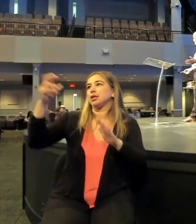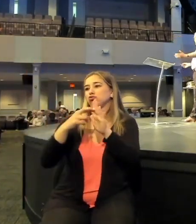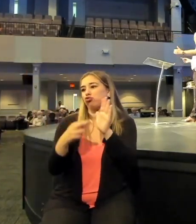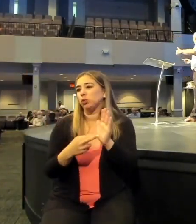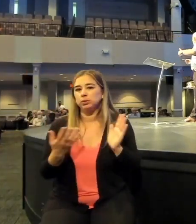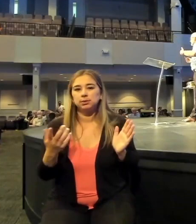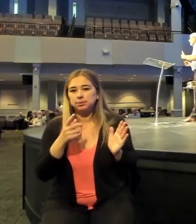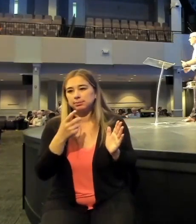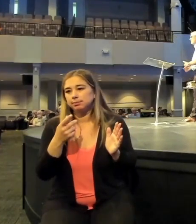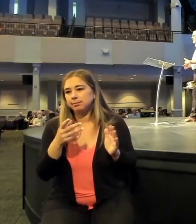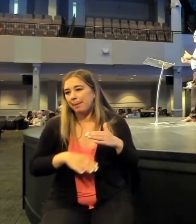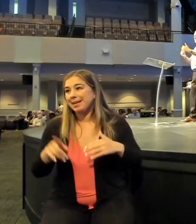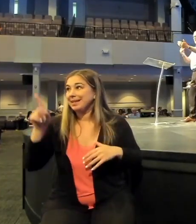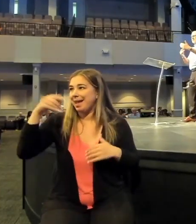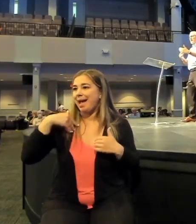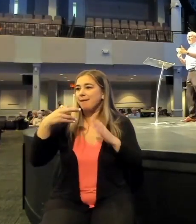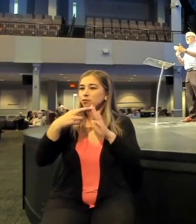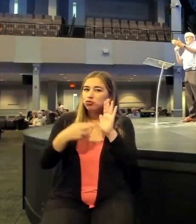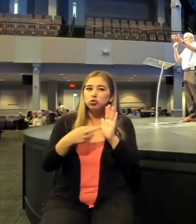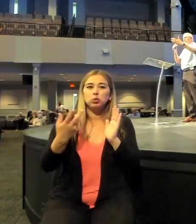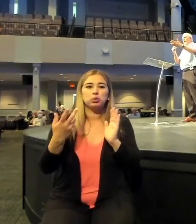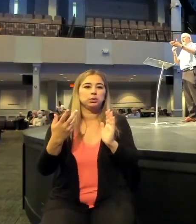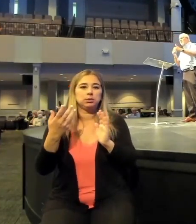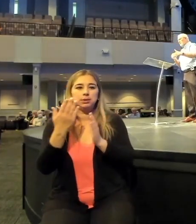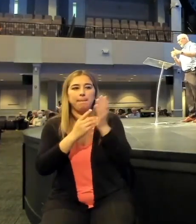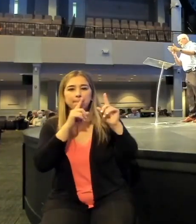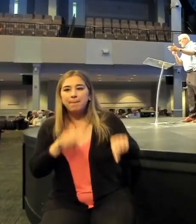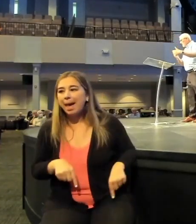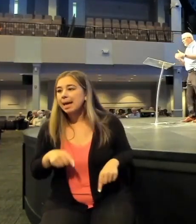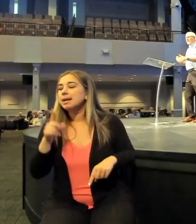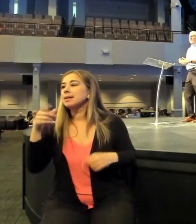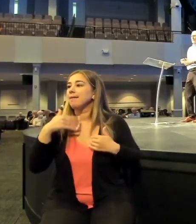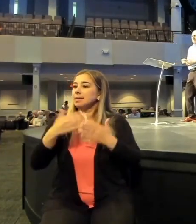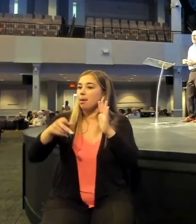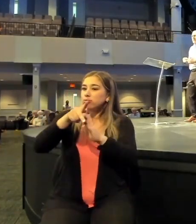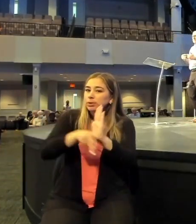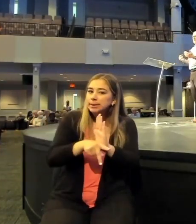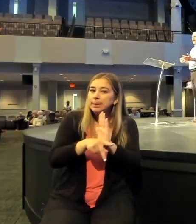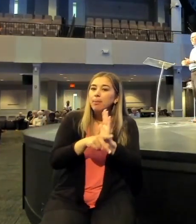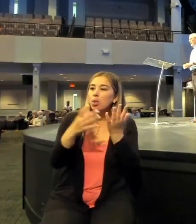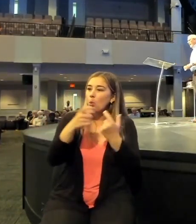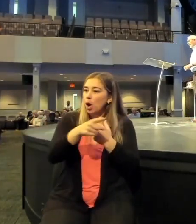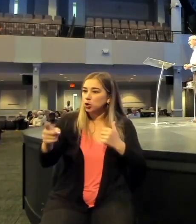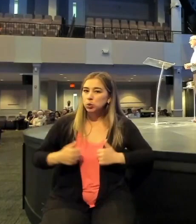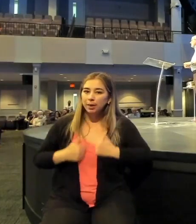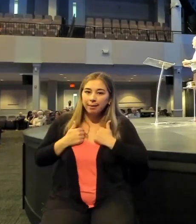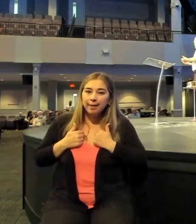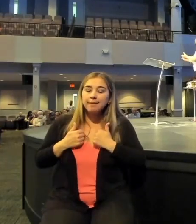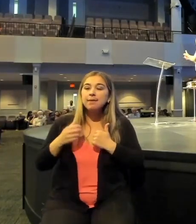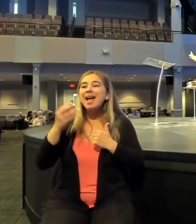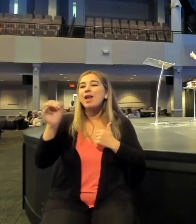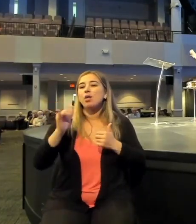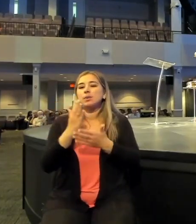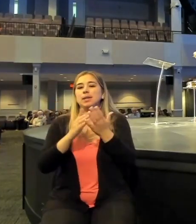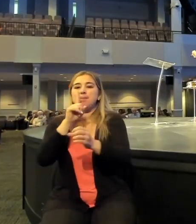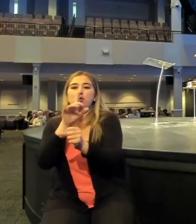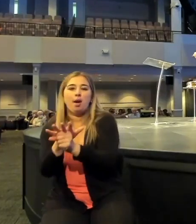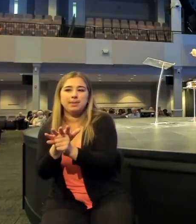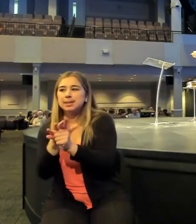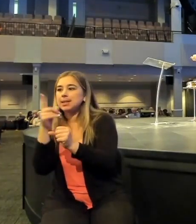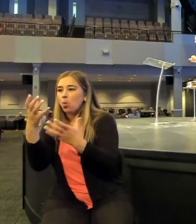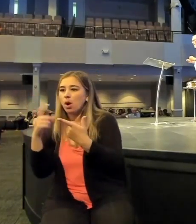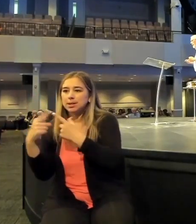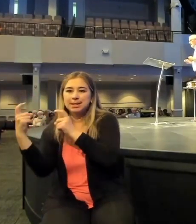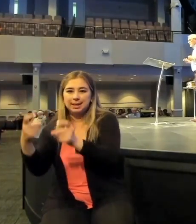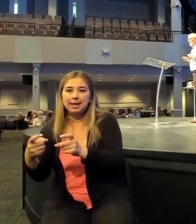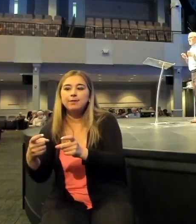okay? So God has some rules. He has some precepts, some commands. He has some principles that he wants you to live by. And he also has some promises that he wants